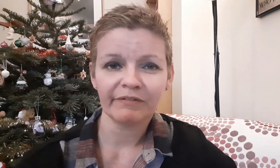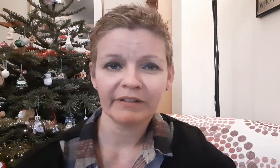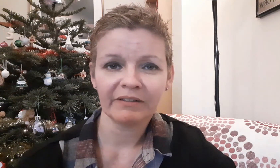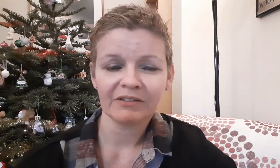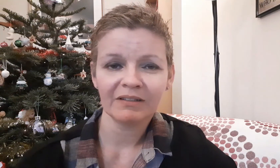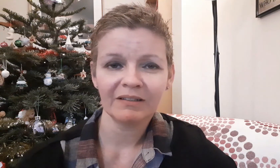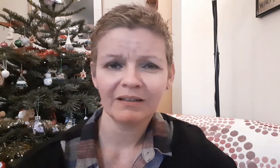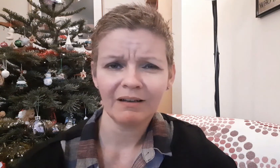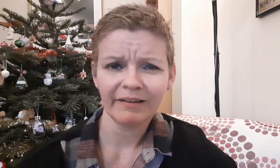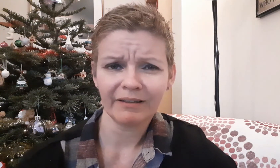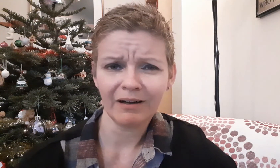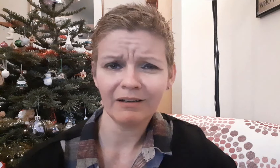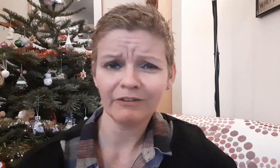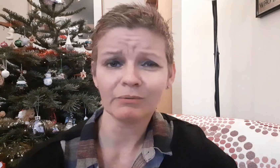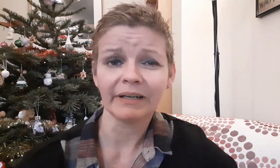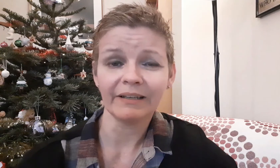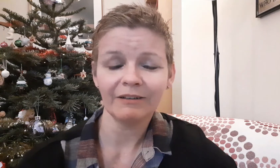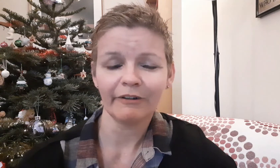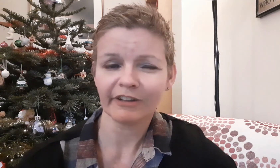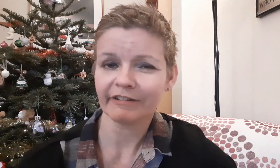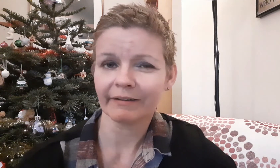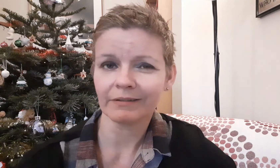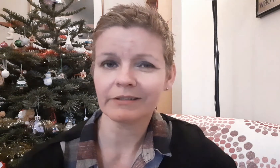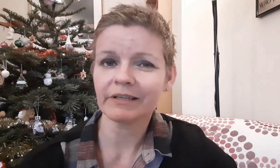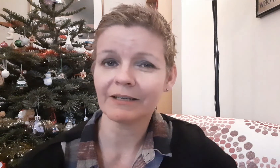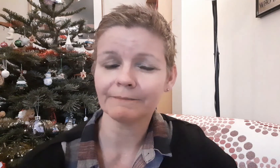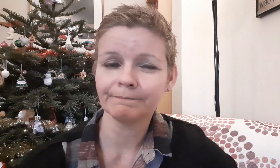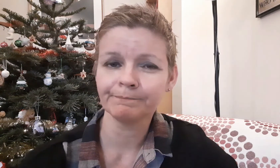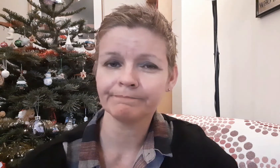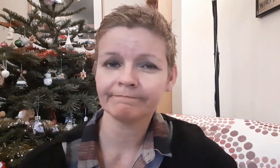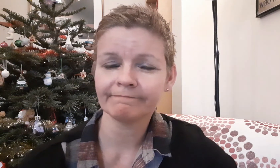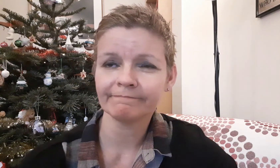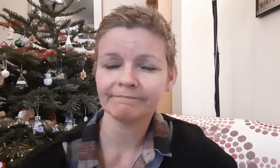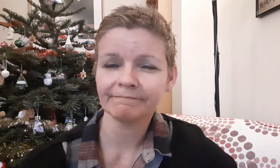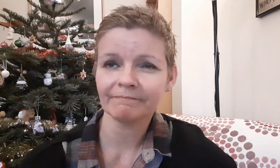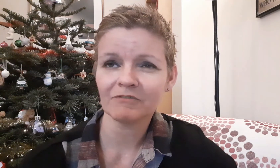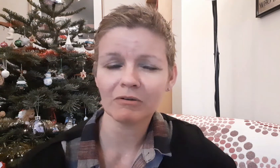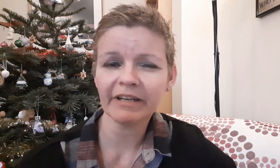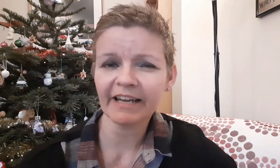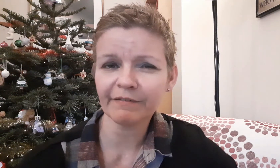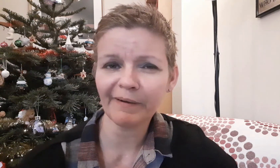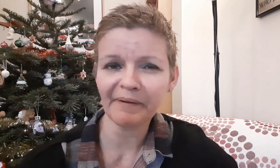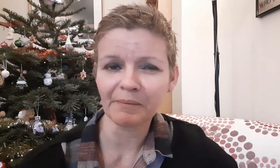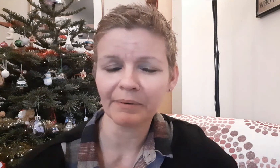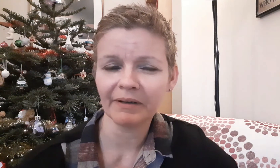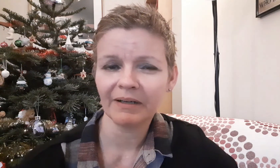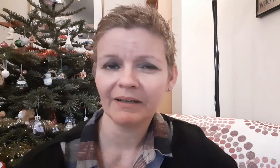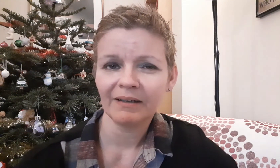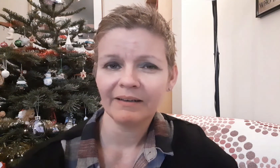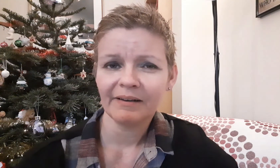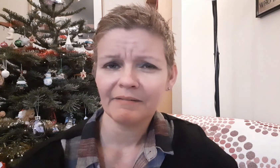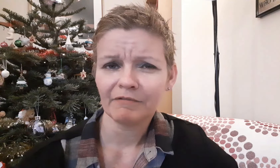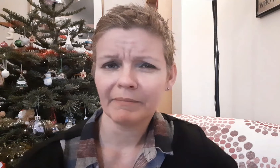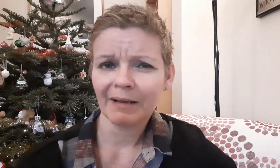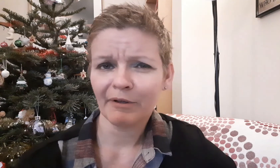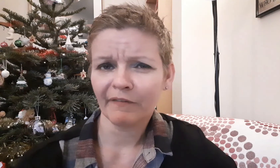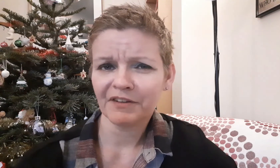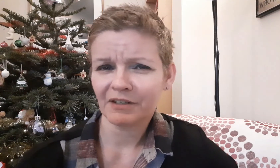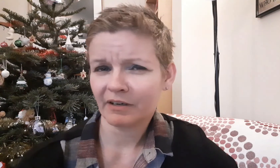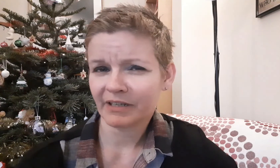learnt in the hard way on the ground this year. So I have hope. Remind me on the dark days